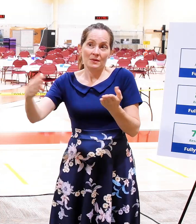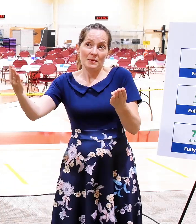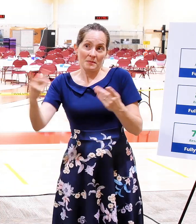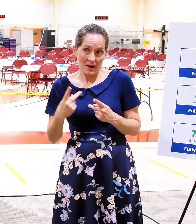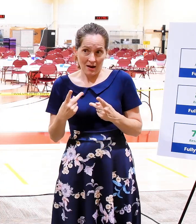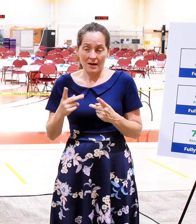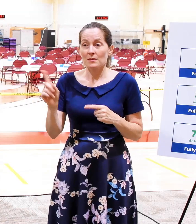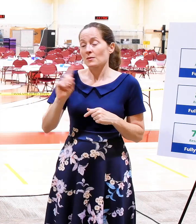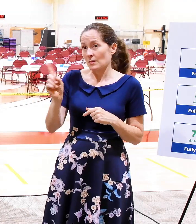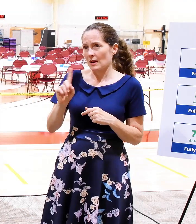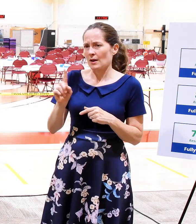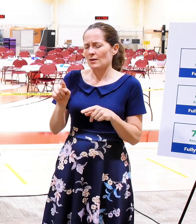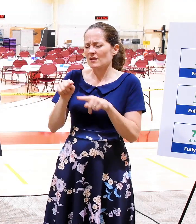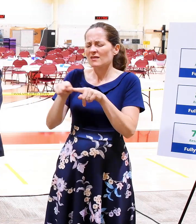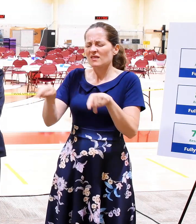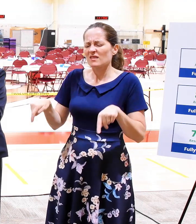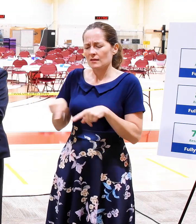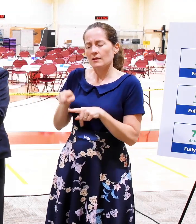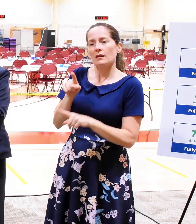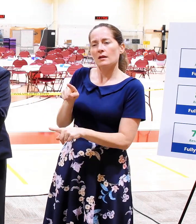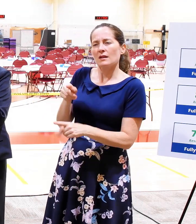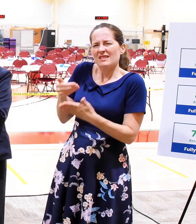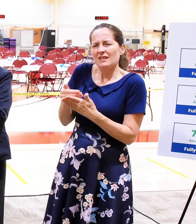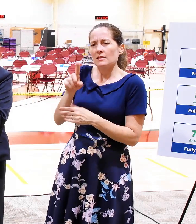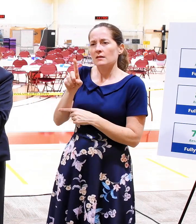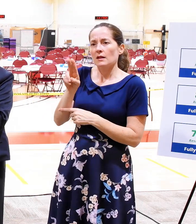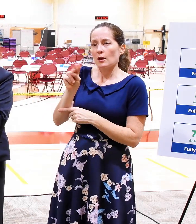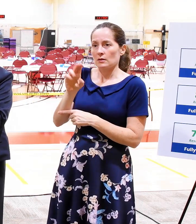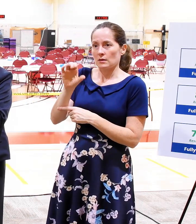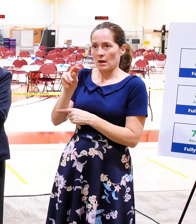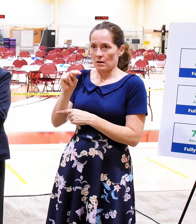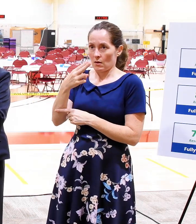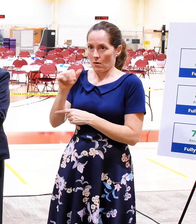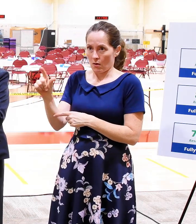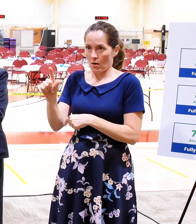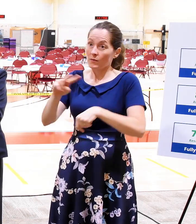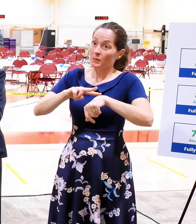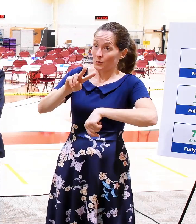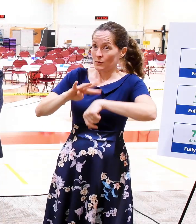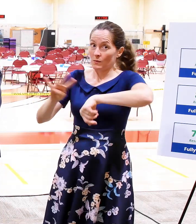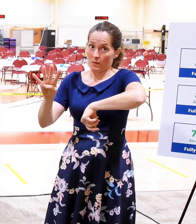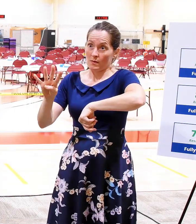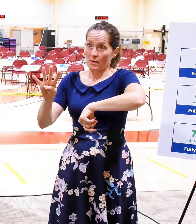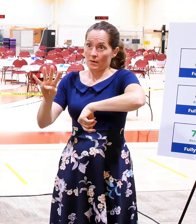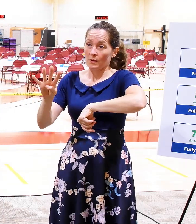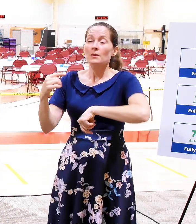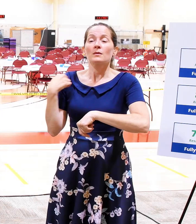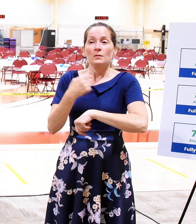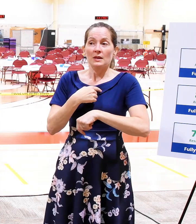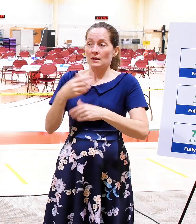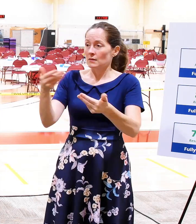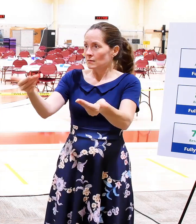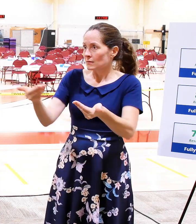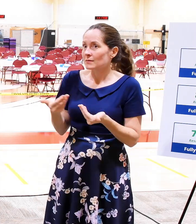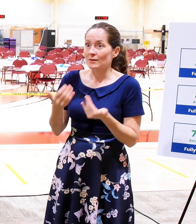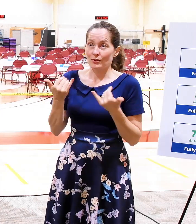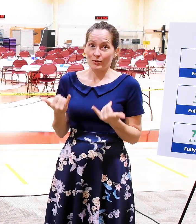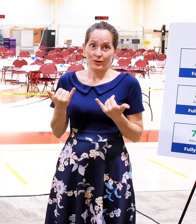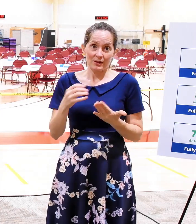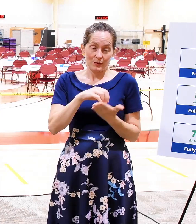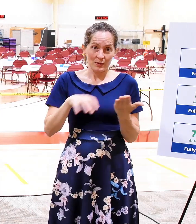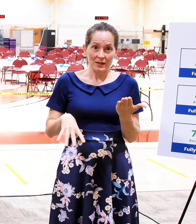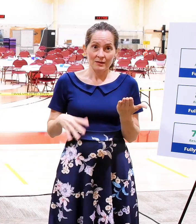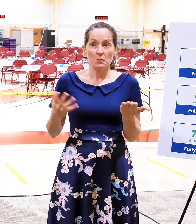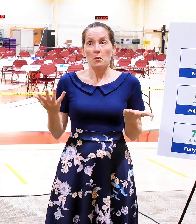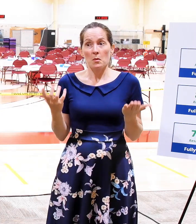quad in Duncan Hall, the heart of the campus, for 2 hours from 2 to 4. We invite current students,